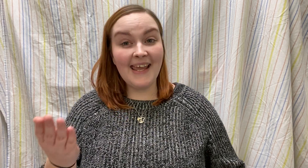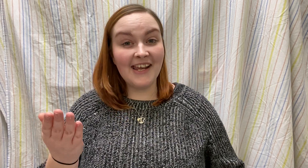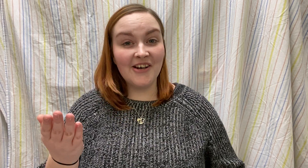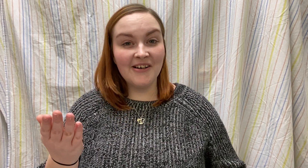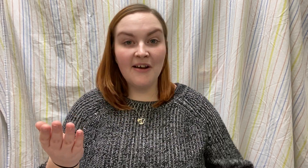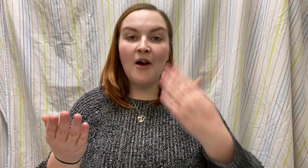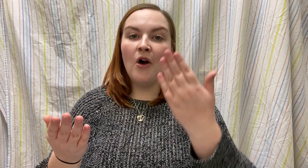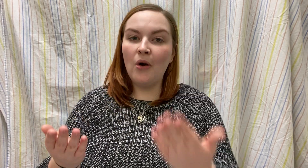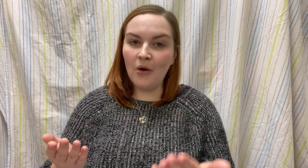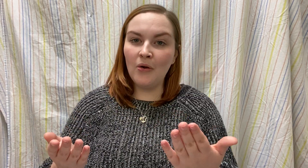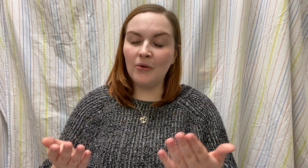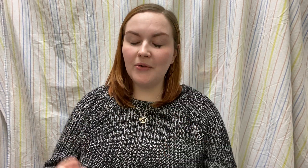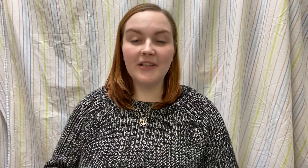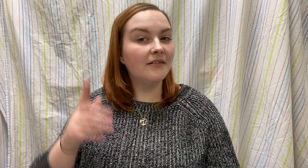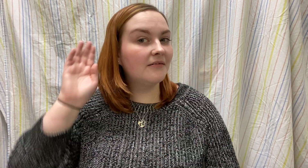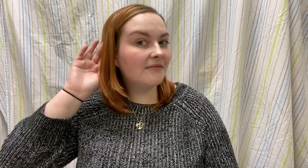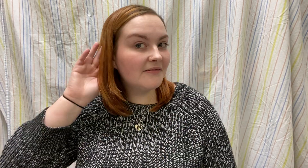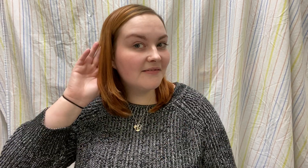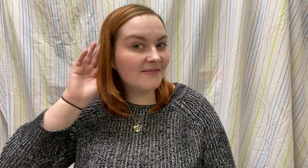Hair, hold.